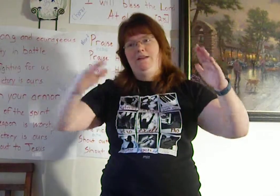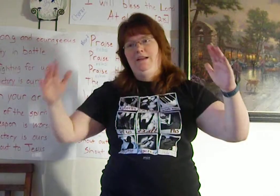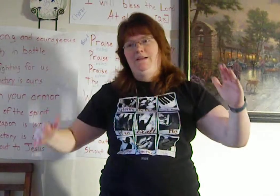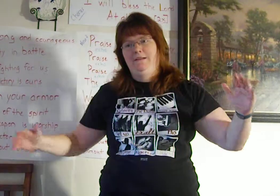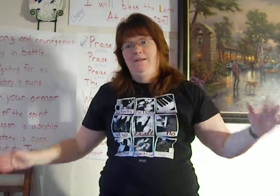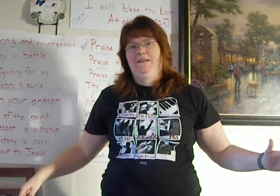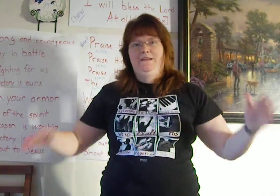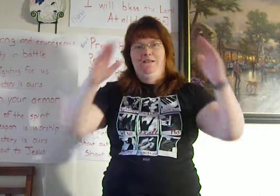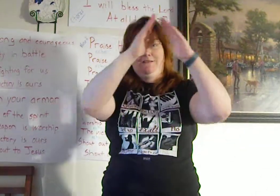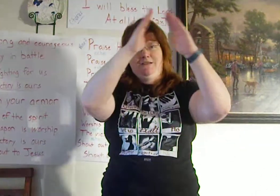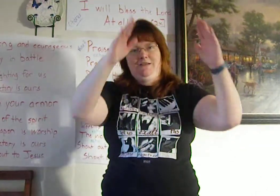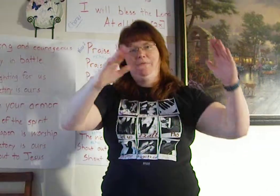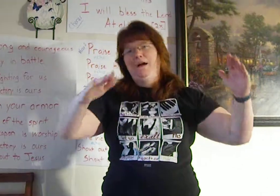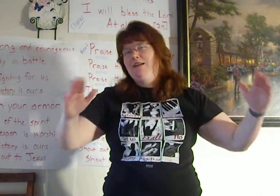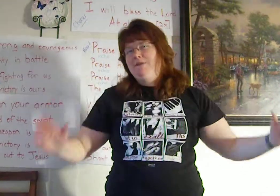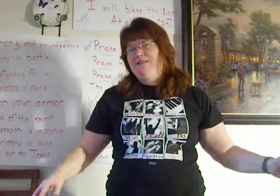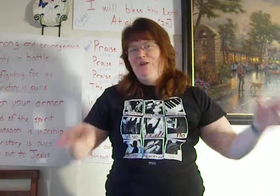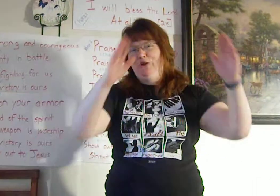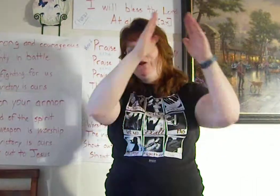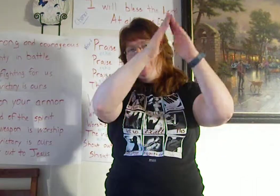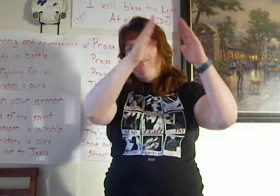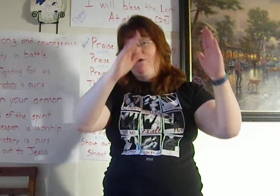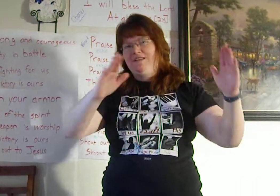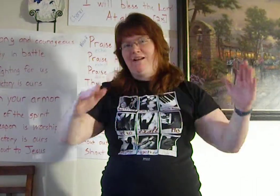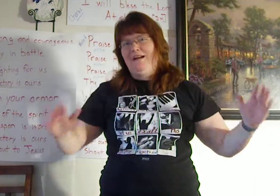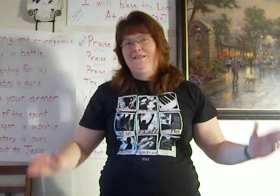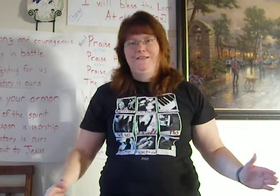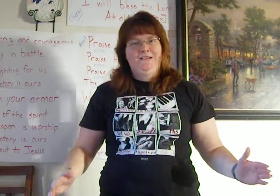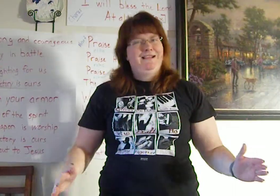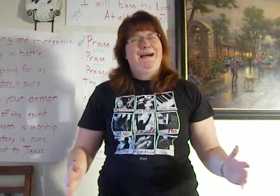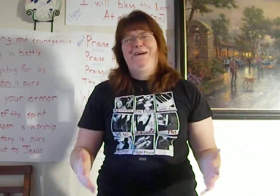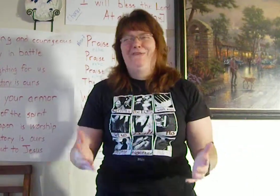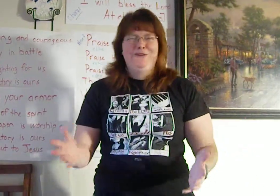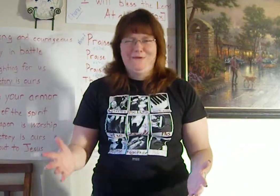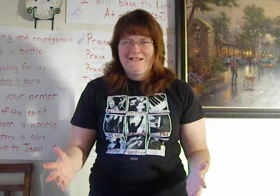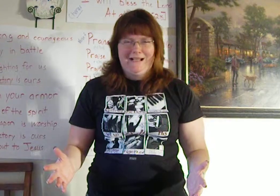wavy. I think my husband said you can go down both sides. However